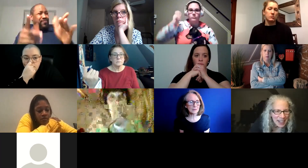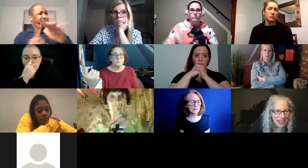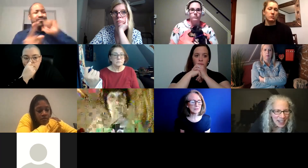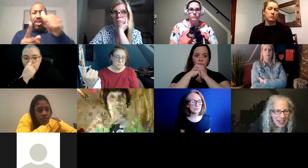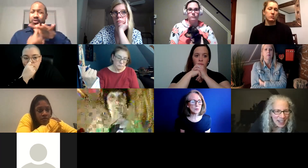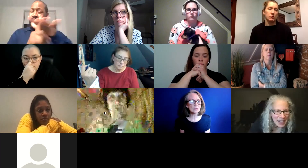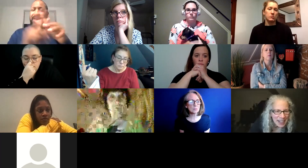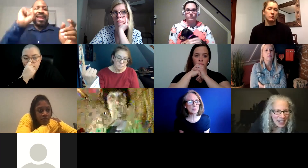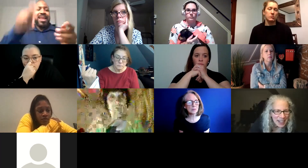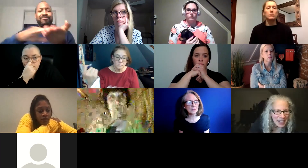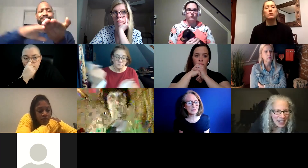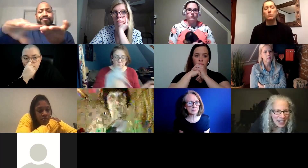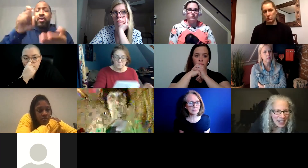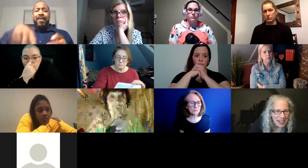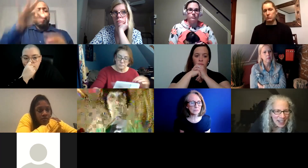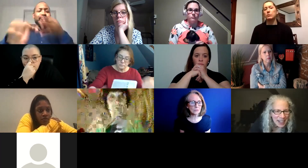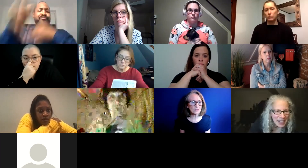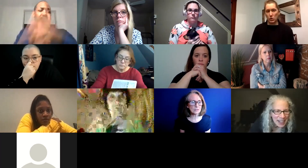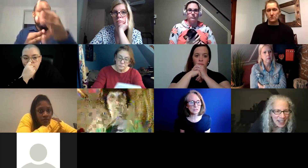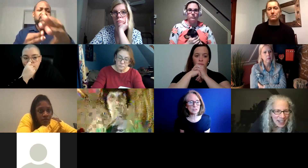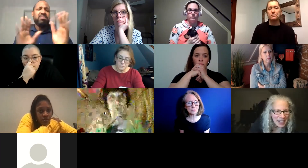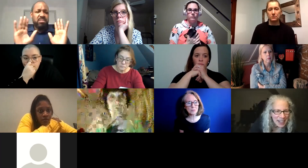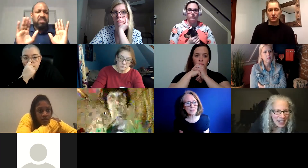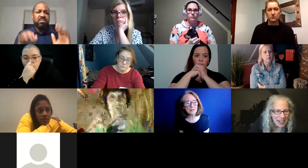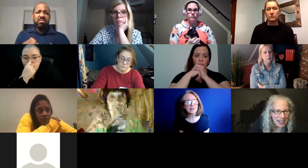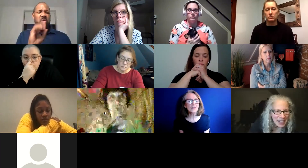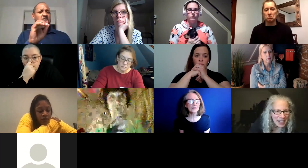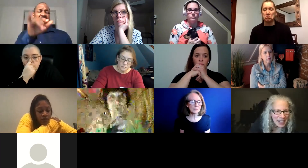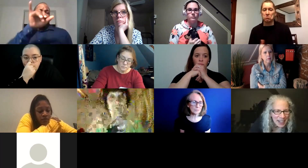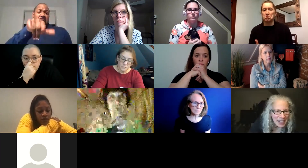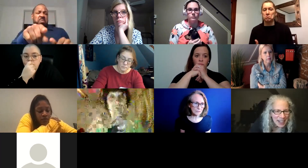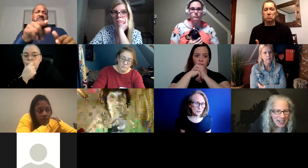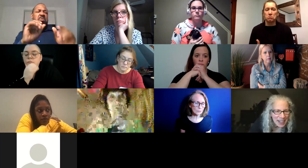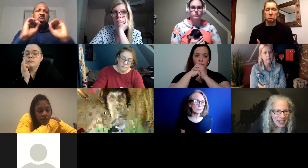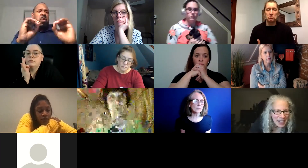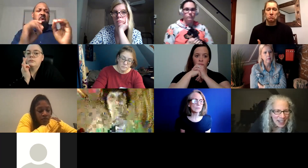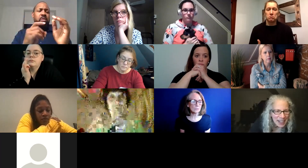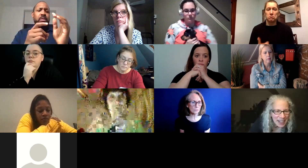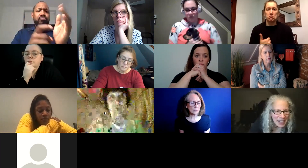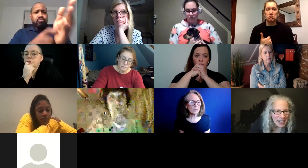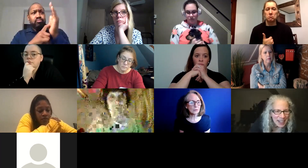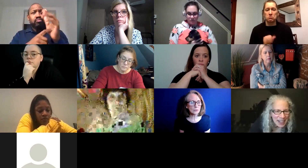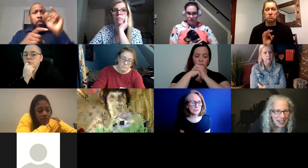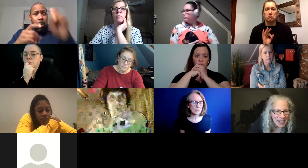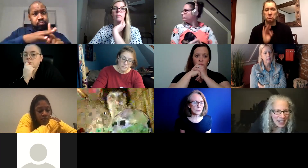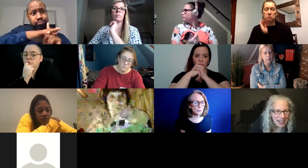it informs the public of, once decisions are made, you know, who decided what.